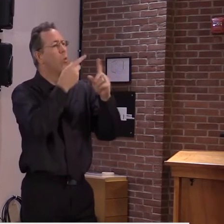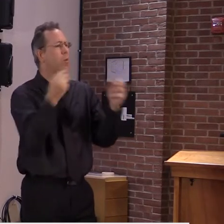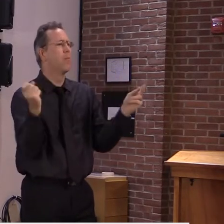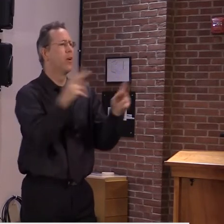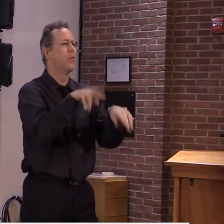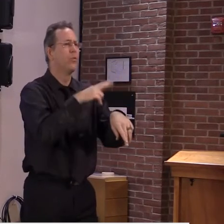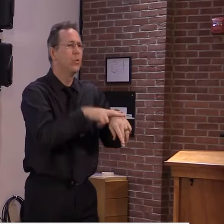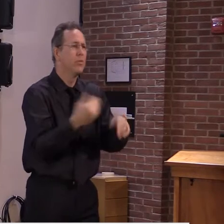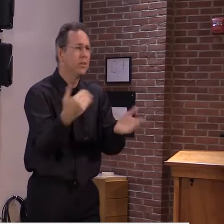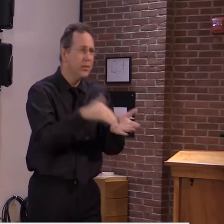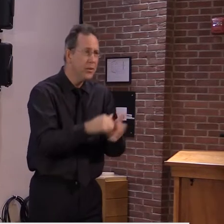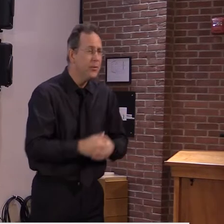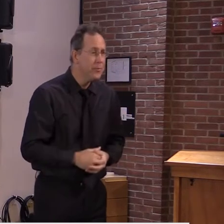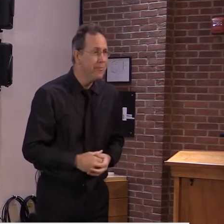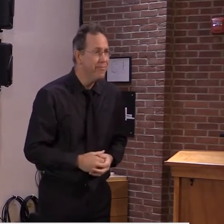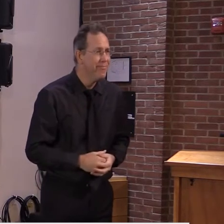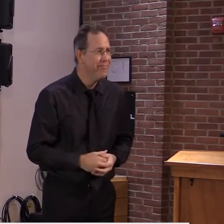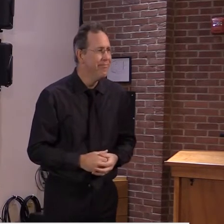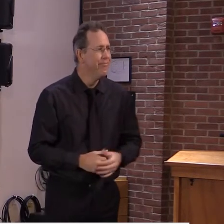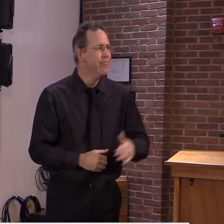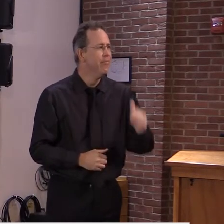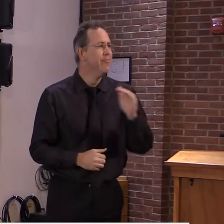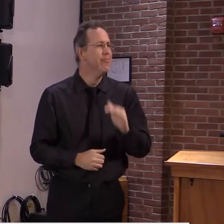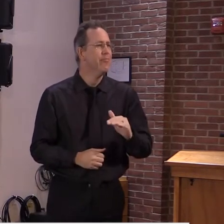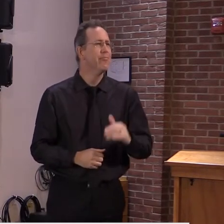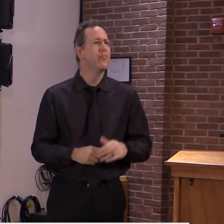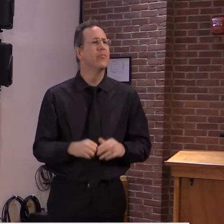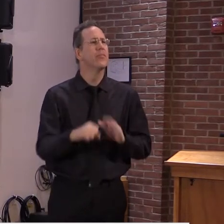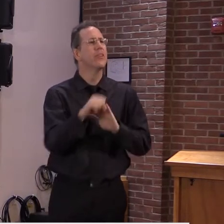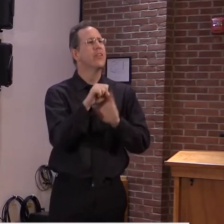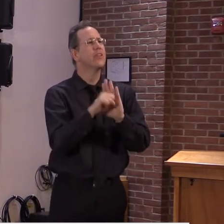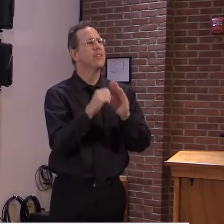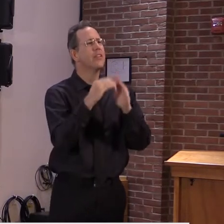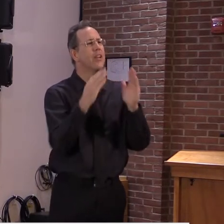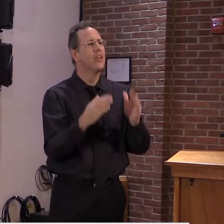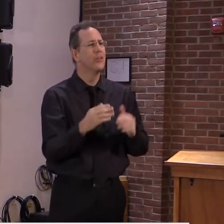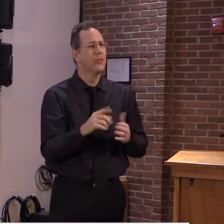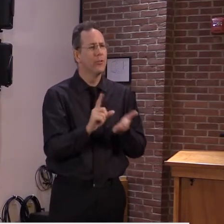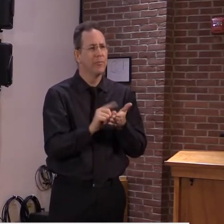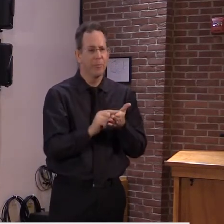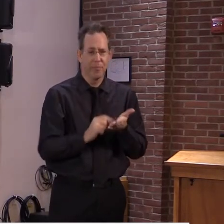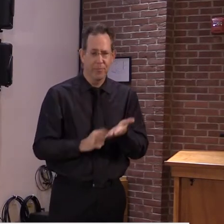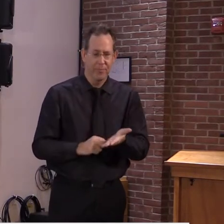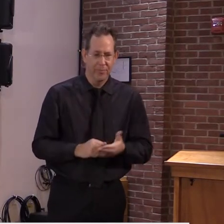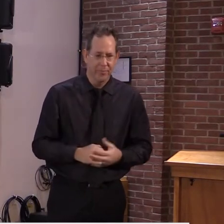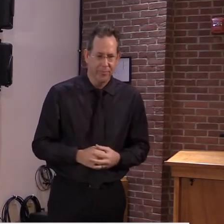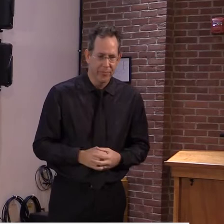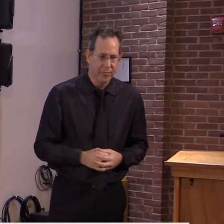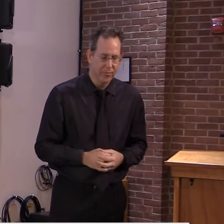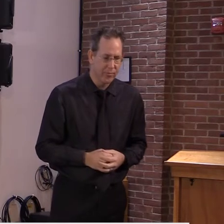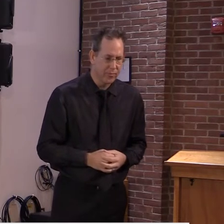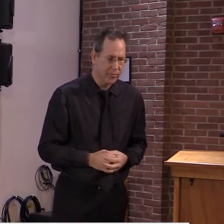Guy Page.